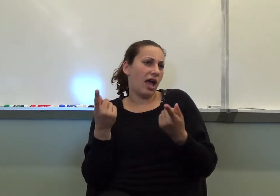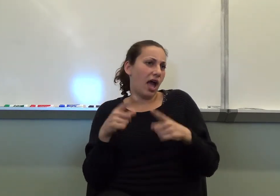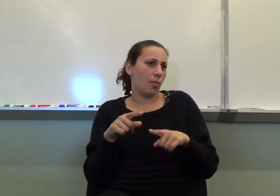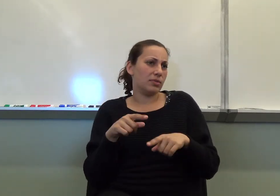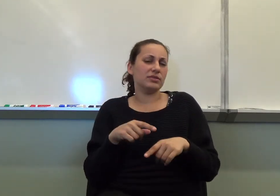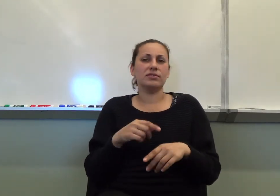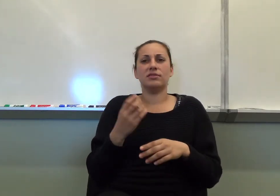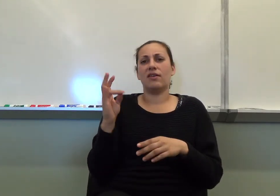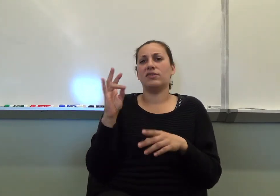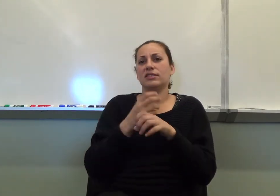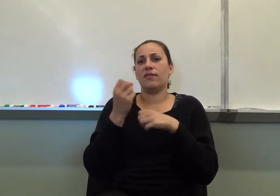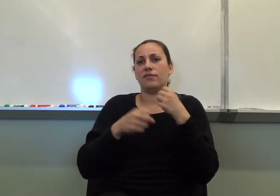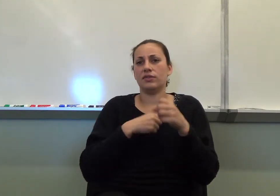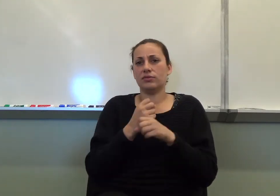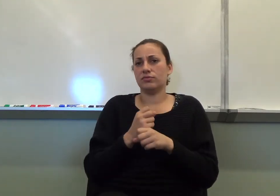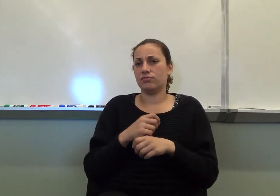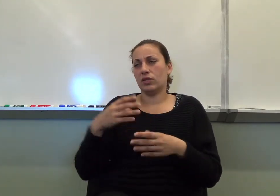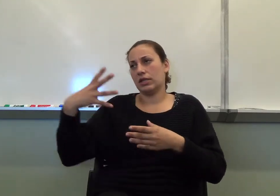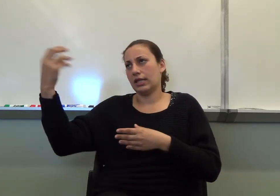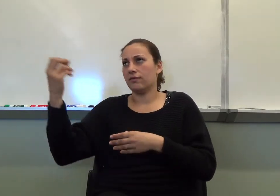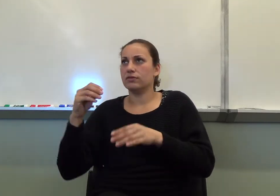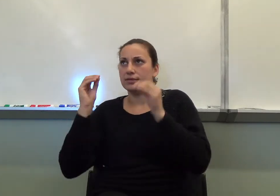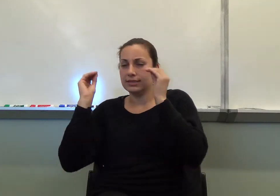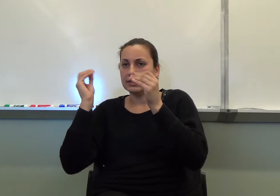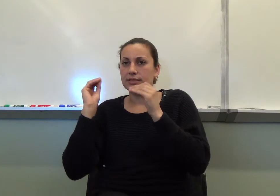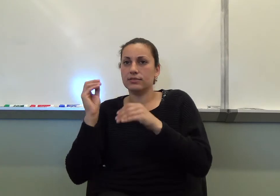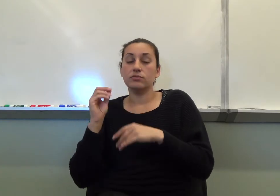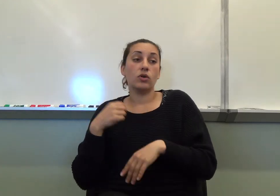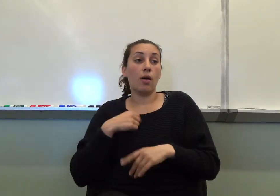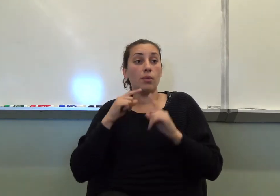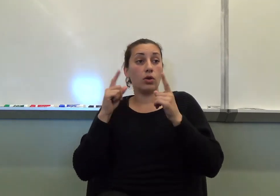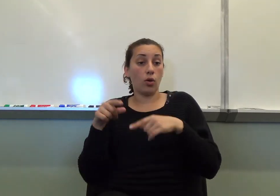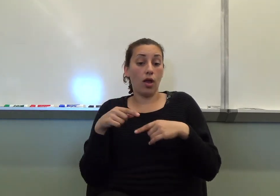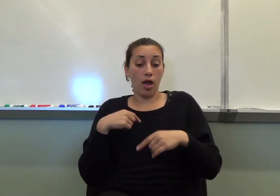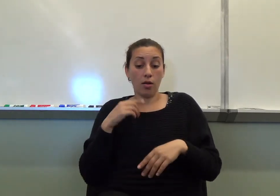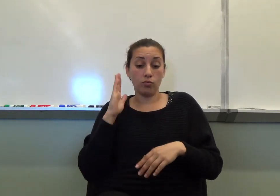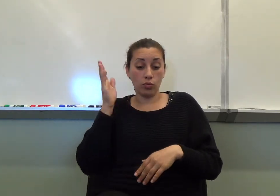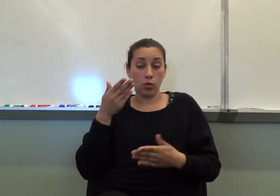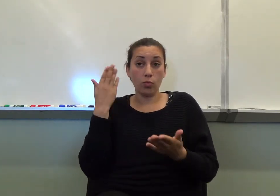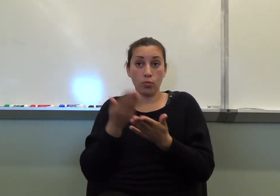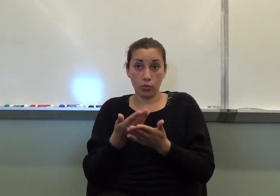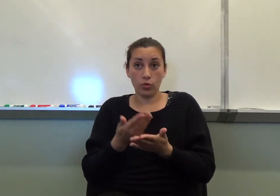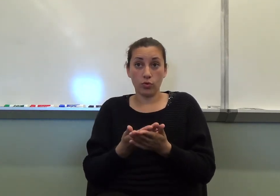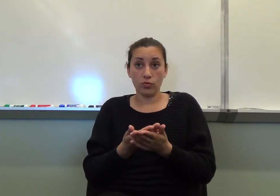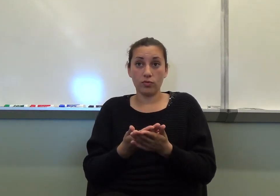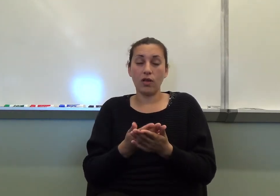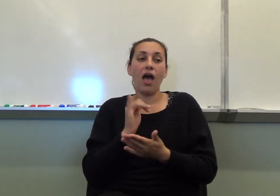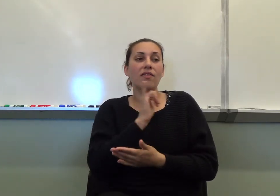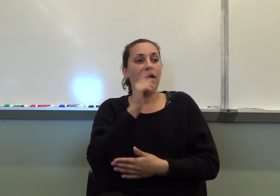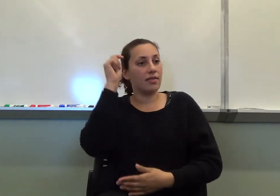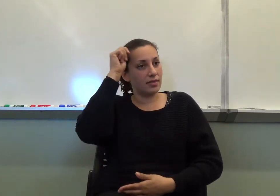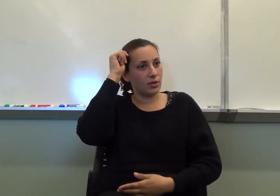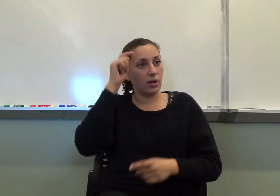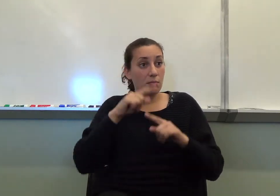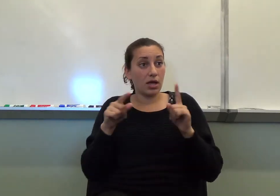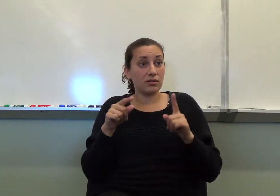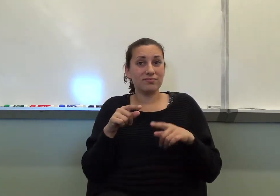sabbatical. Anyway, he said, all right, I'm going to prove Fermat's last theorem. Well, he did it. He actually accomplished it. It